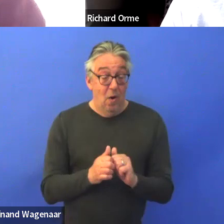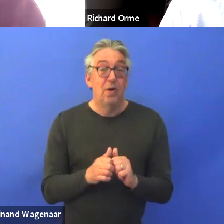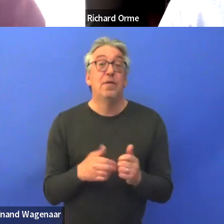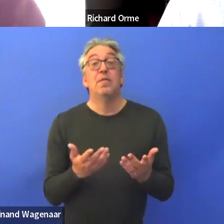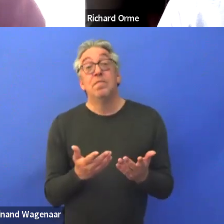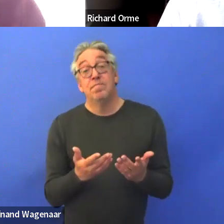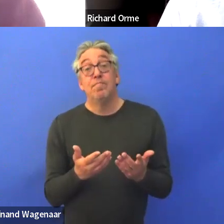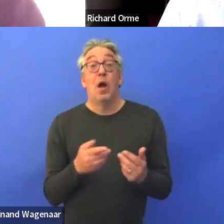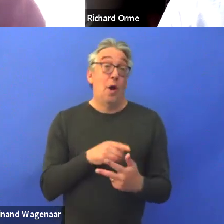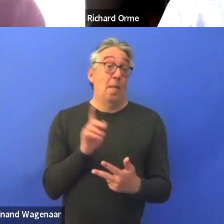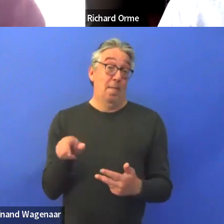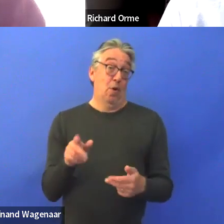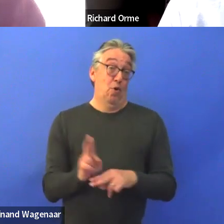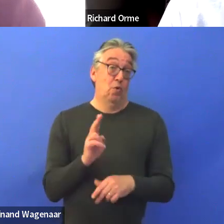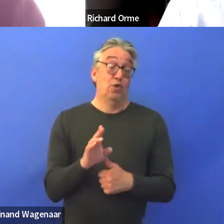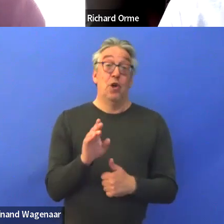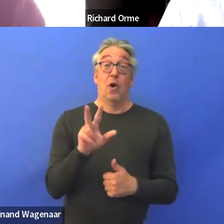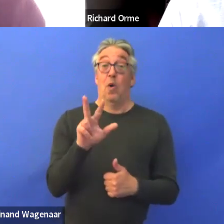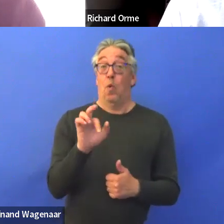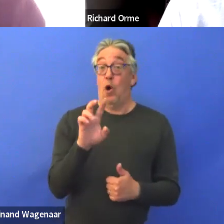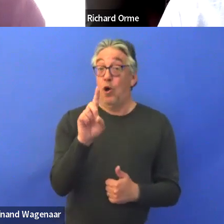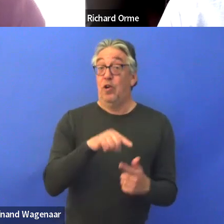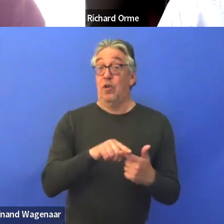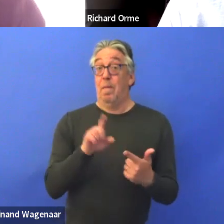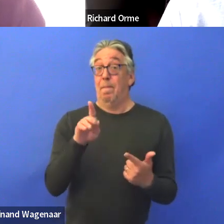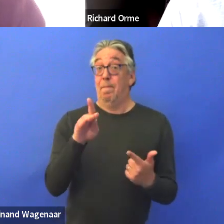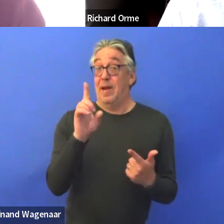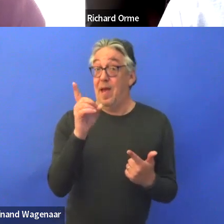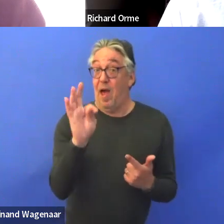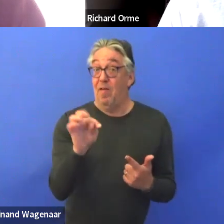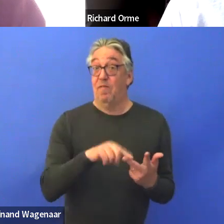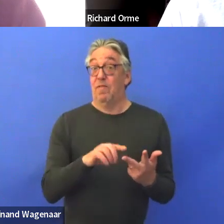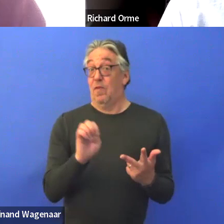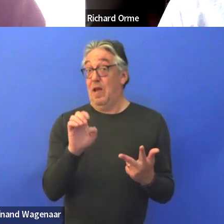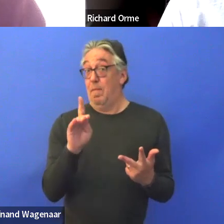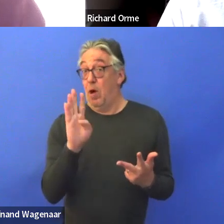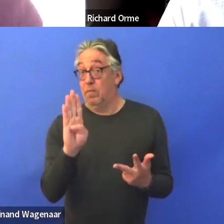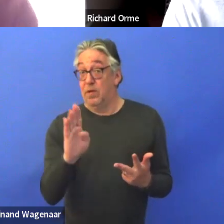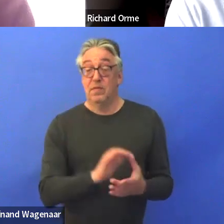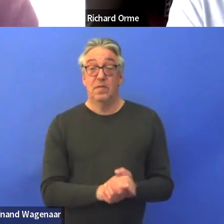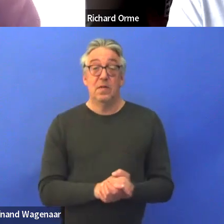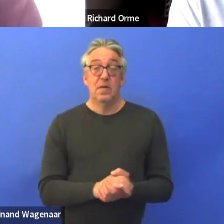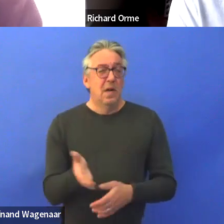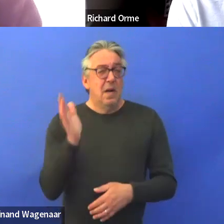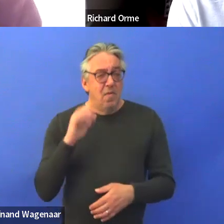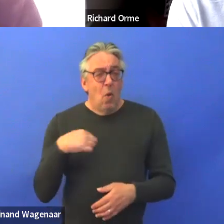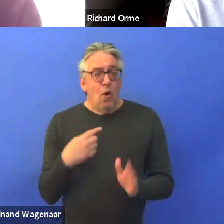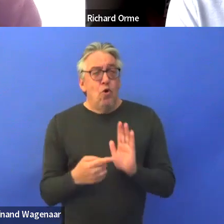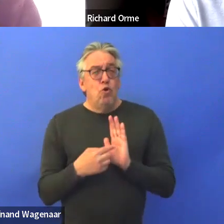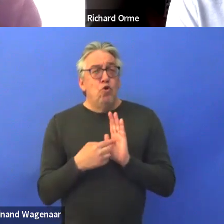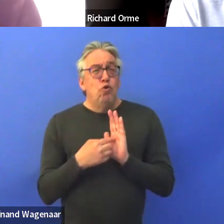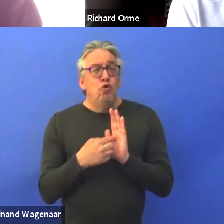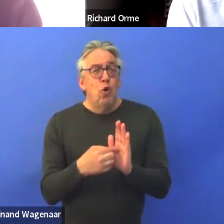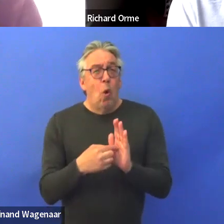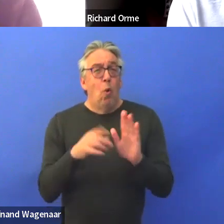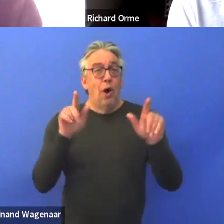EPUB. I showed the video of visual adjustments, which showed how when the text was enlarged, the text wrapped.